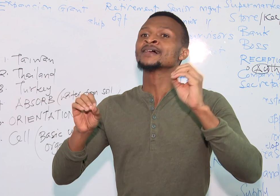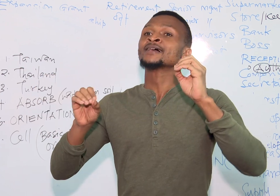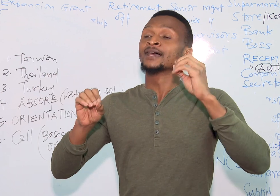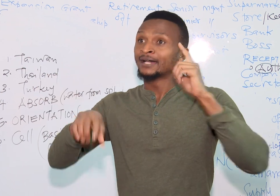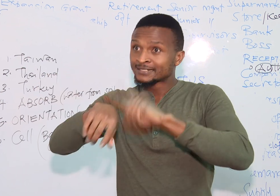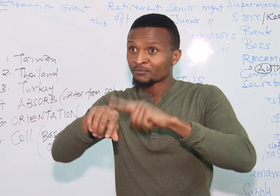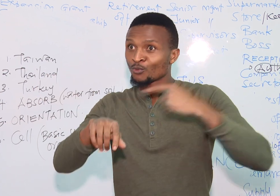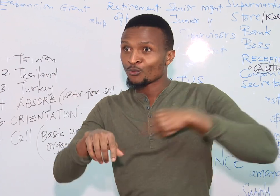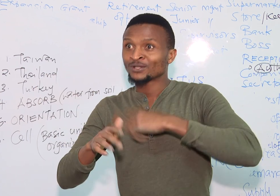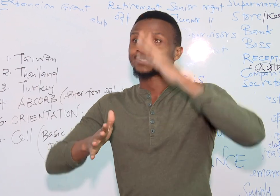We don't do that.